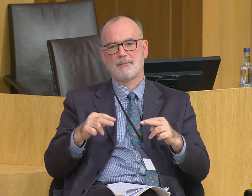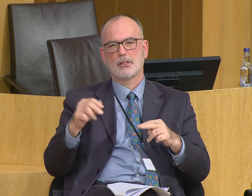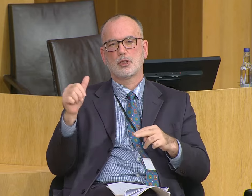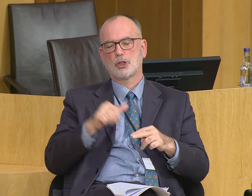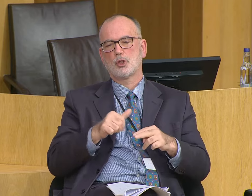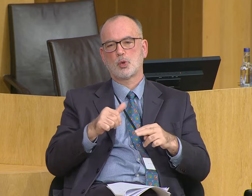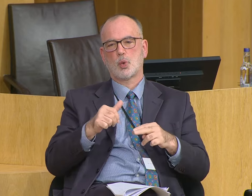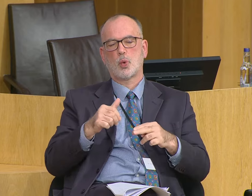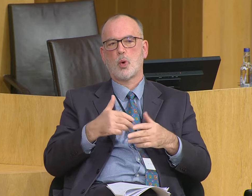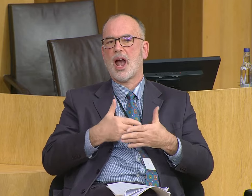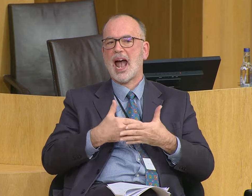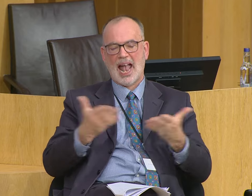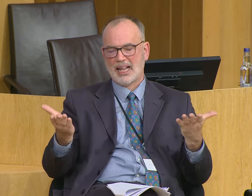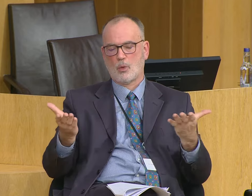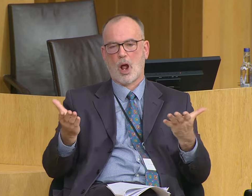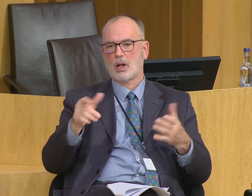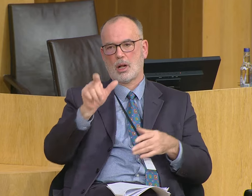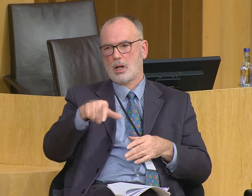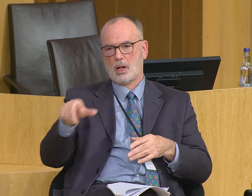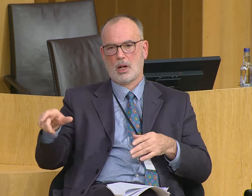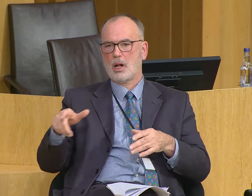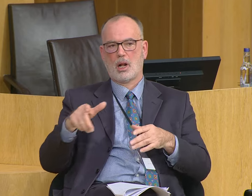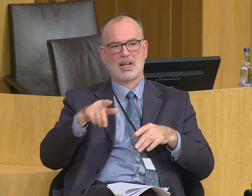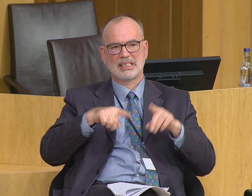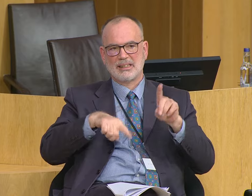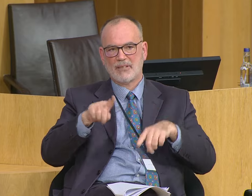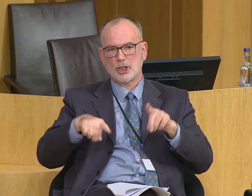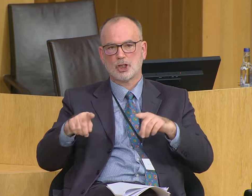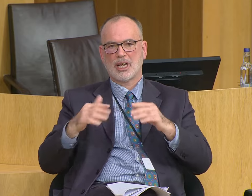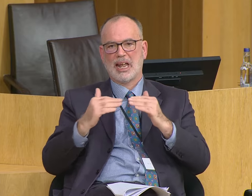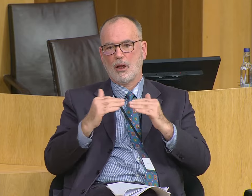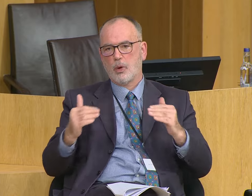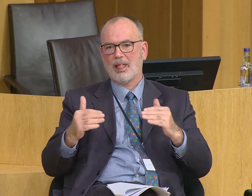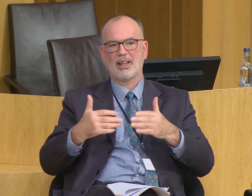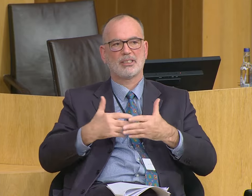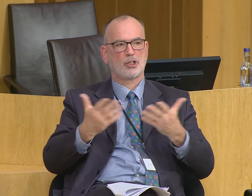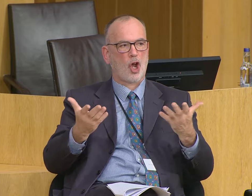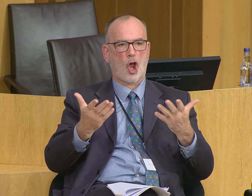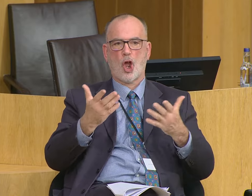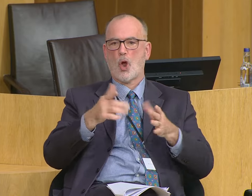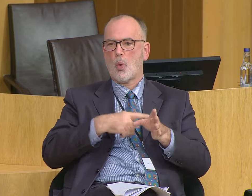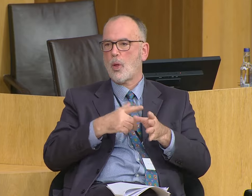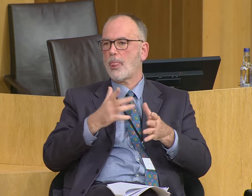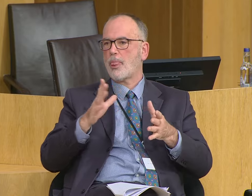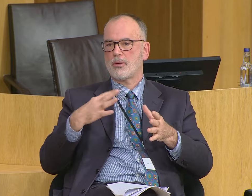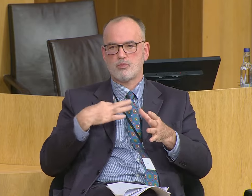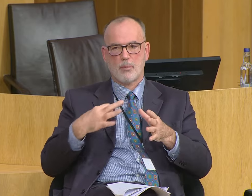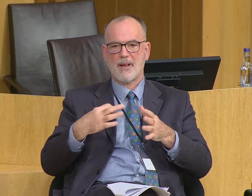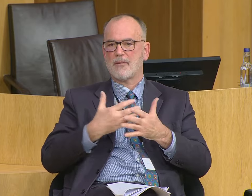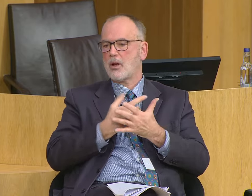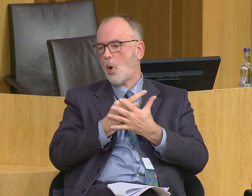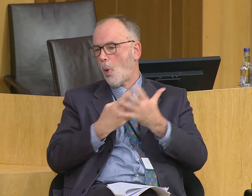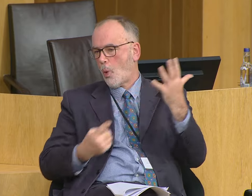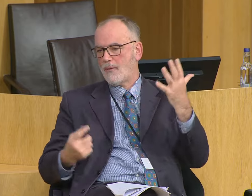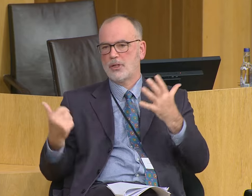We want to prioritise perspective of disabled people for anyone, really. So whether any individual, we want equality, we want